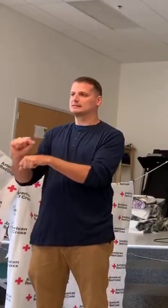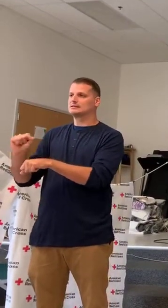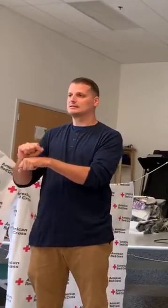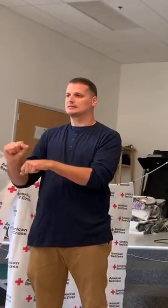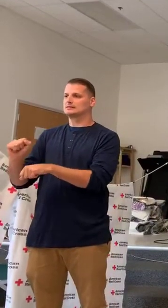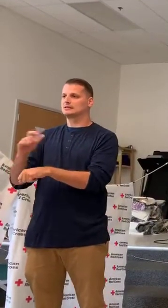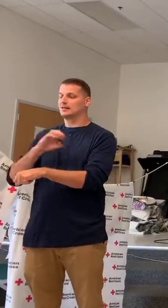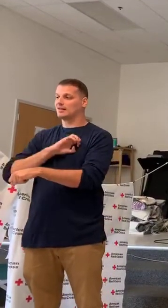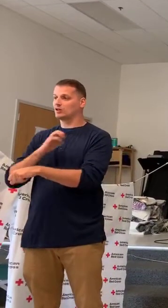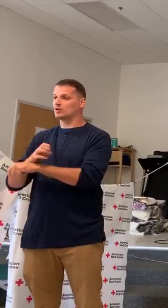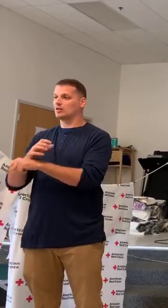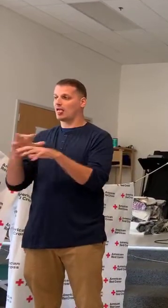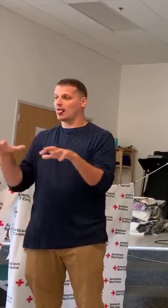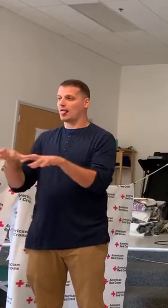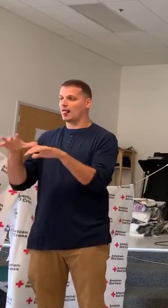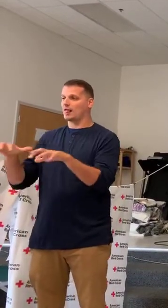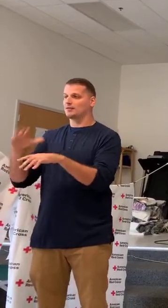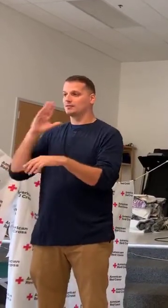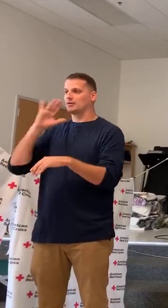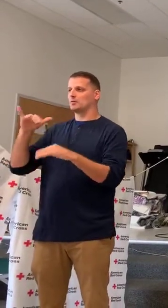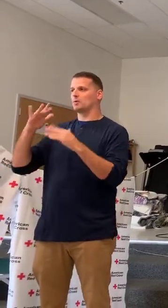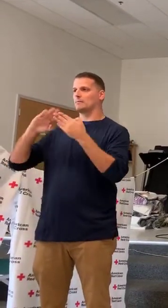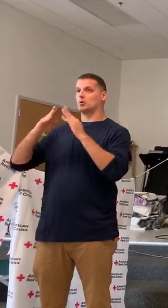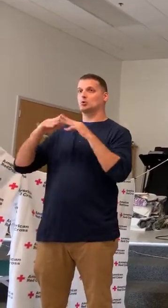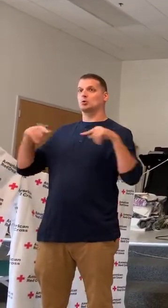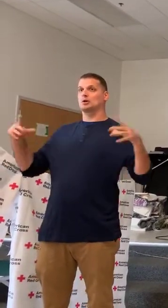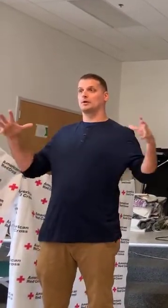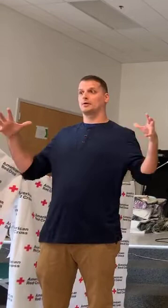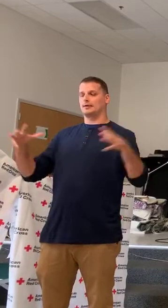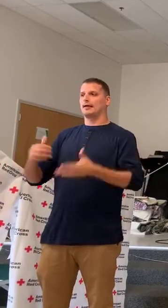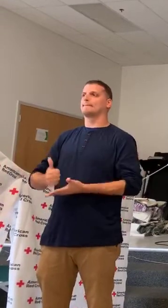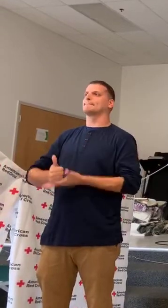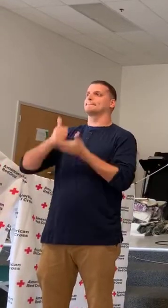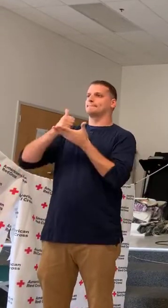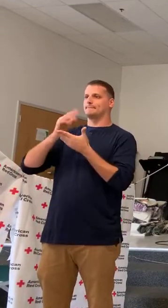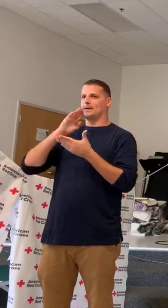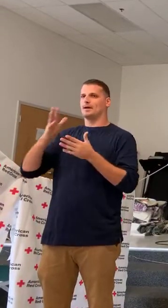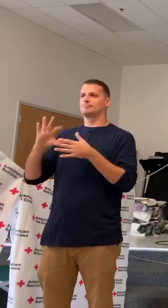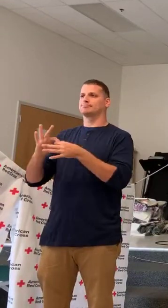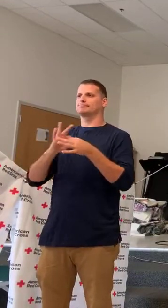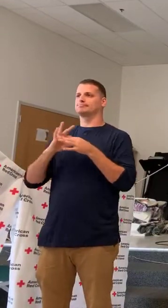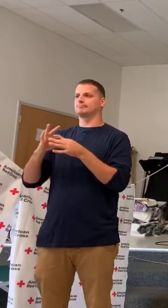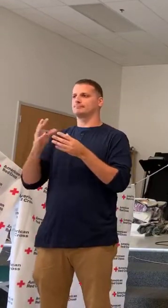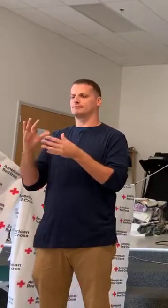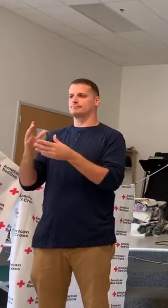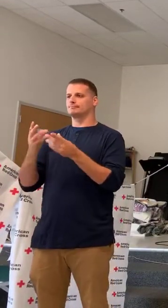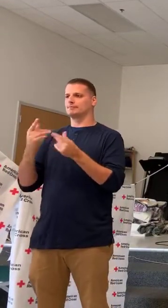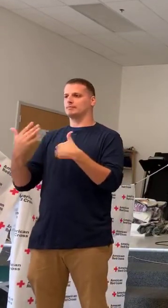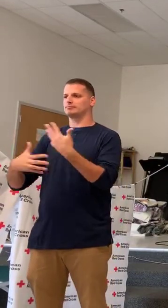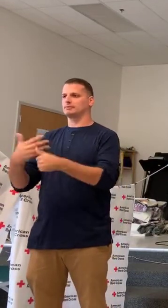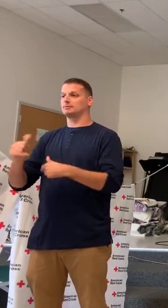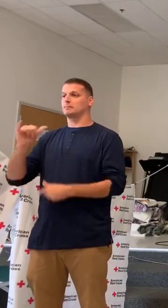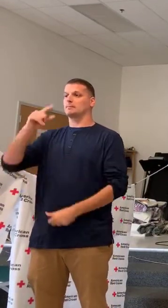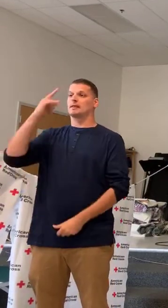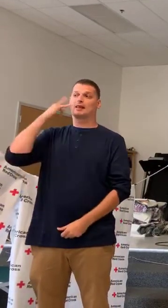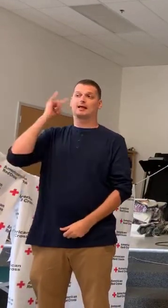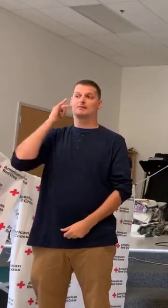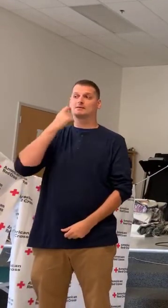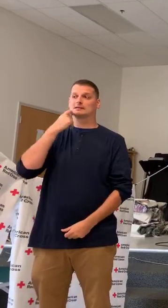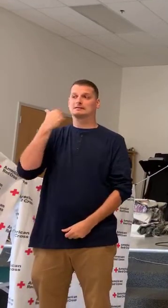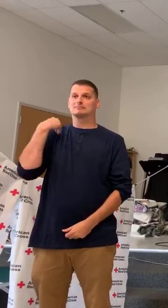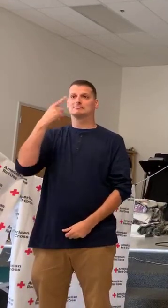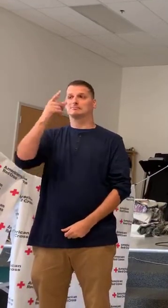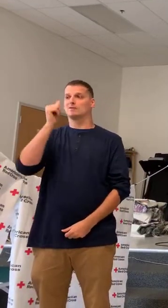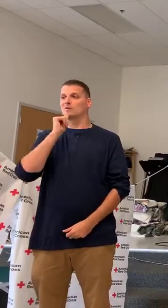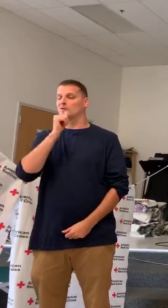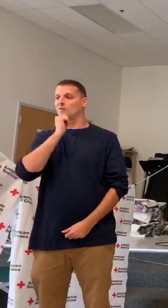that when communities come together, and in parts of fire-affected California, Arizona, and all those states that have been living through this decade